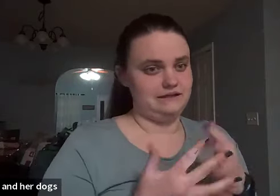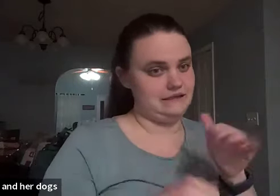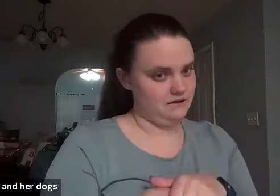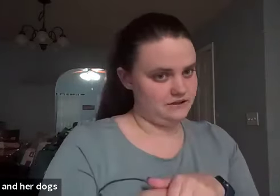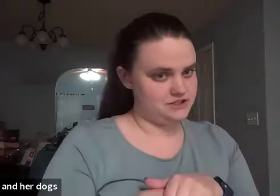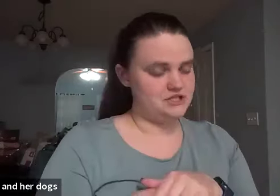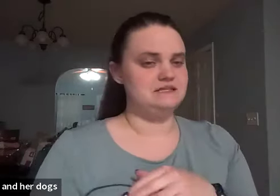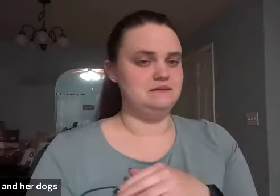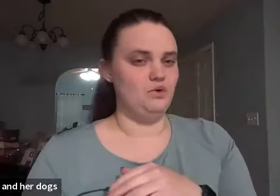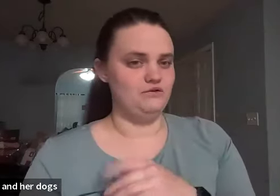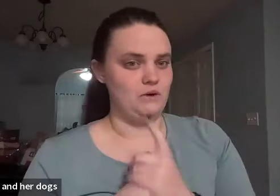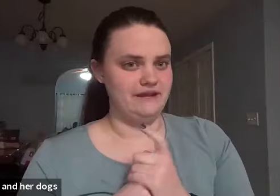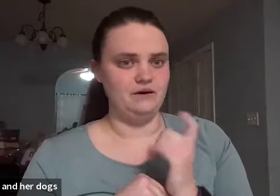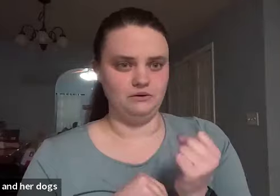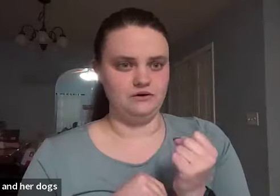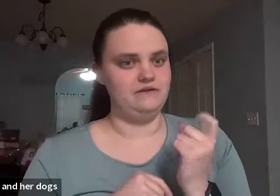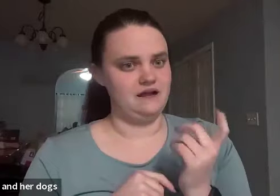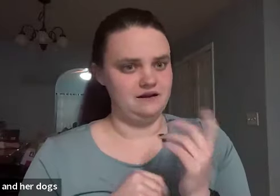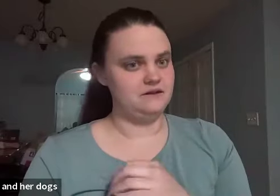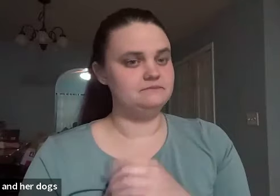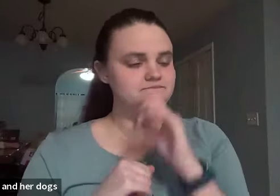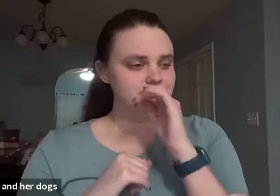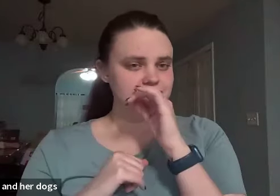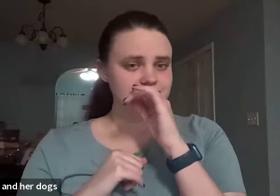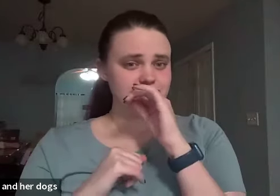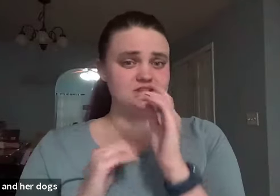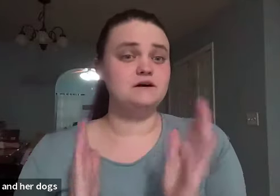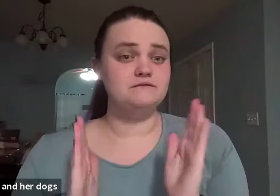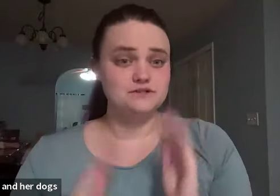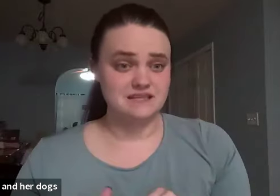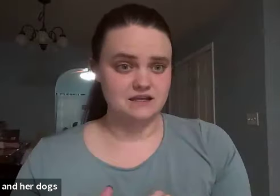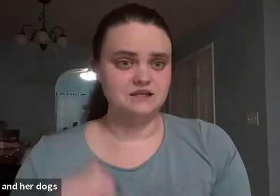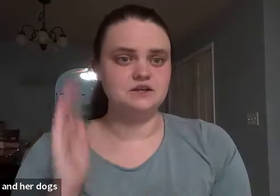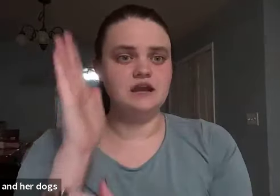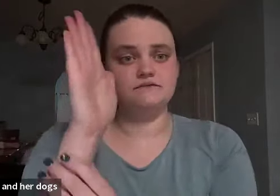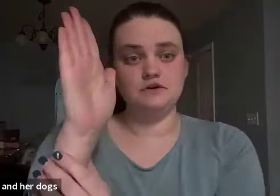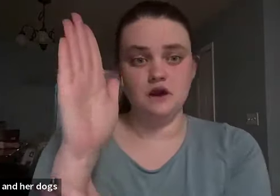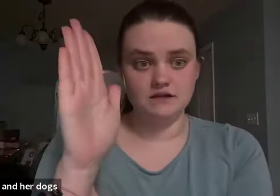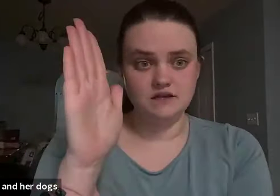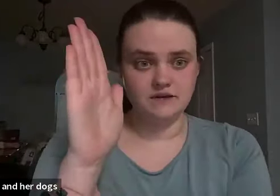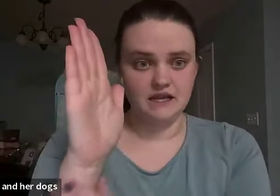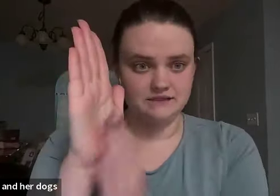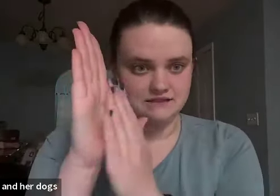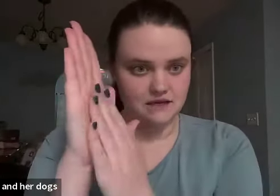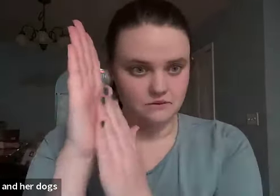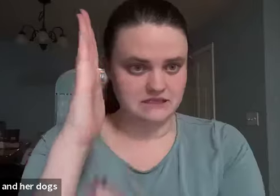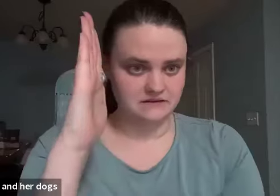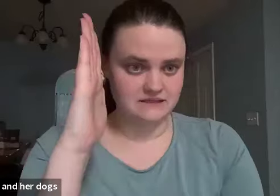in English. I see more of 1 minute, hold on, that kind of thing. So for second, you're going to have your non-dominant hand sideways like